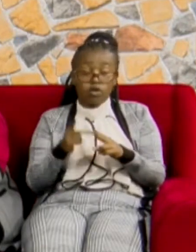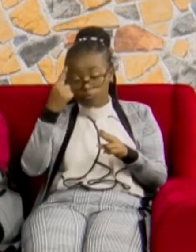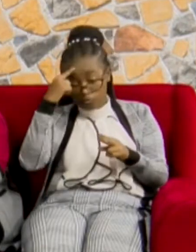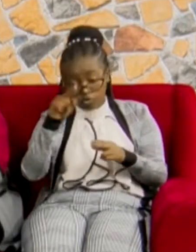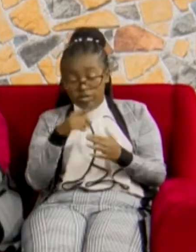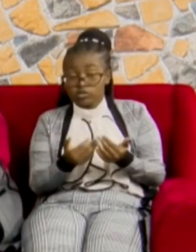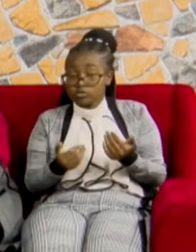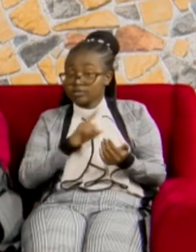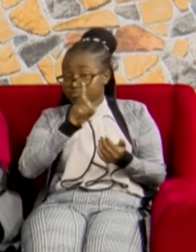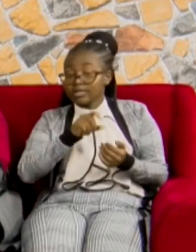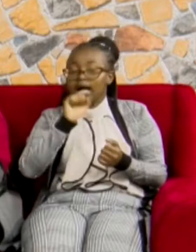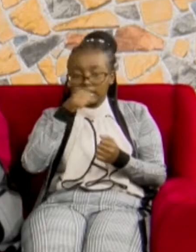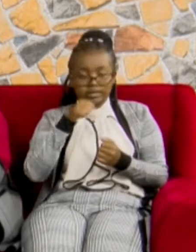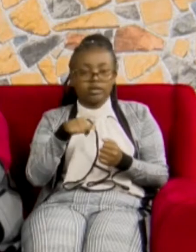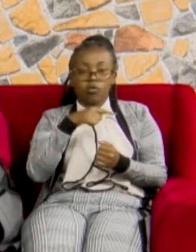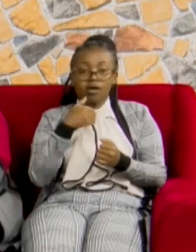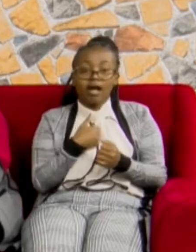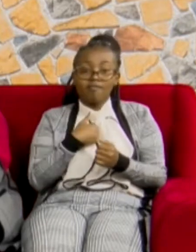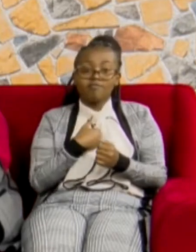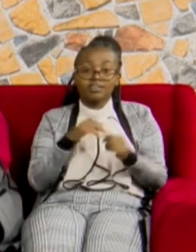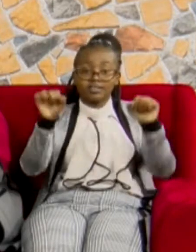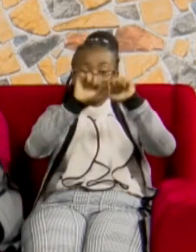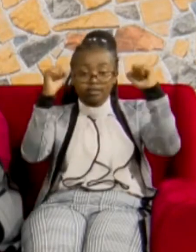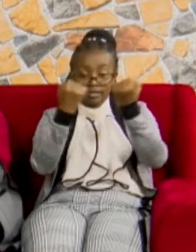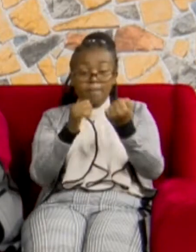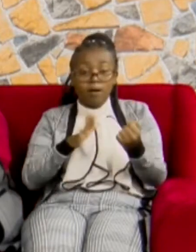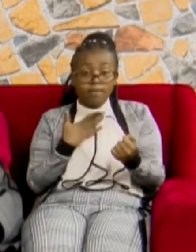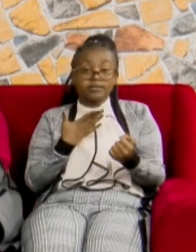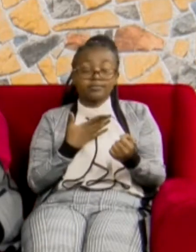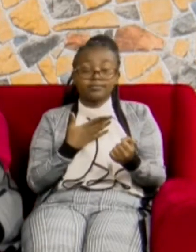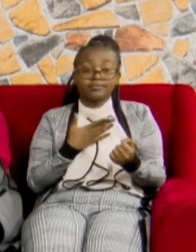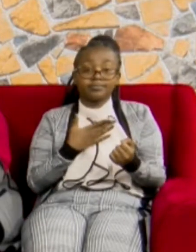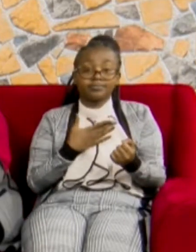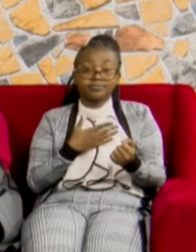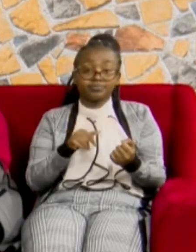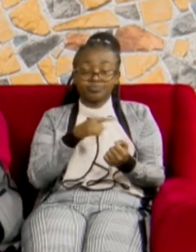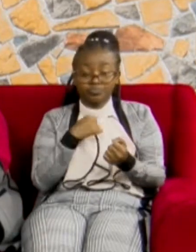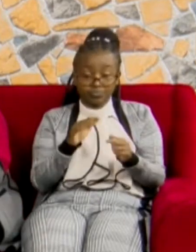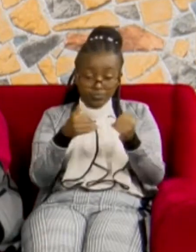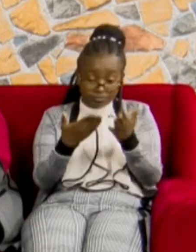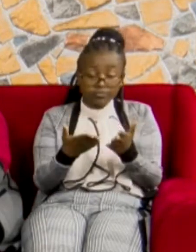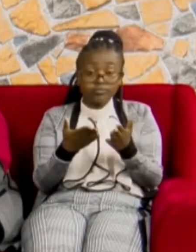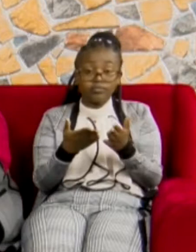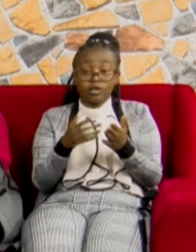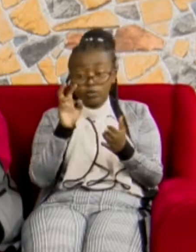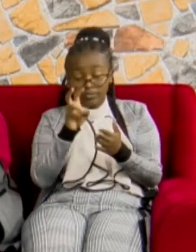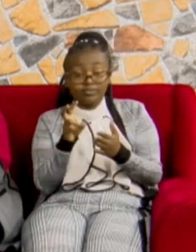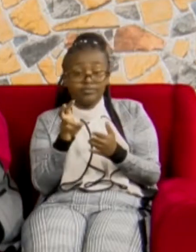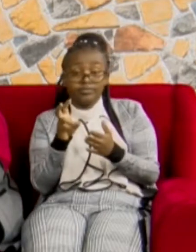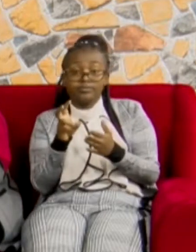right? A natural hormone. Yes, because we have it in our system. Okay. And so we supplement it because we've seen